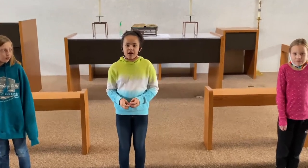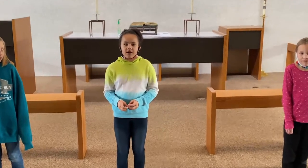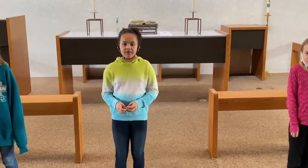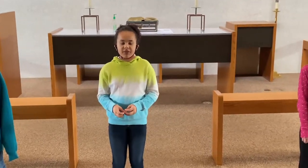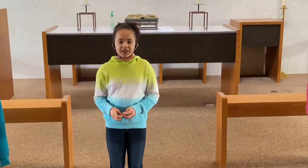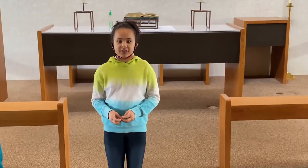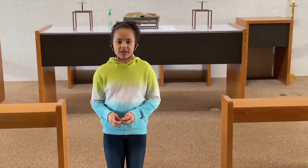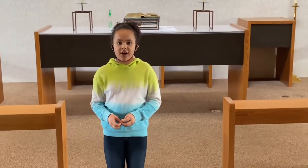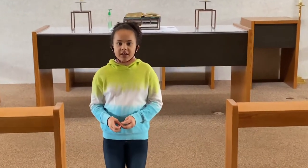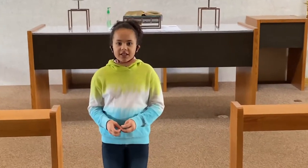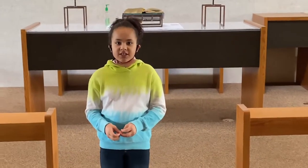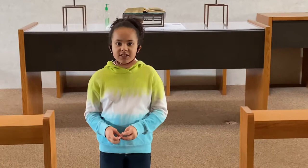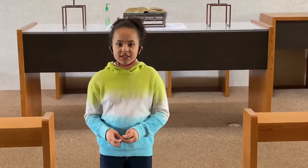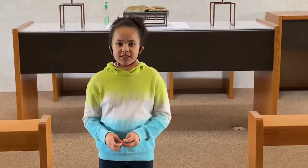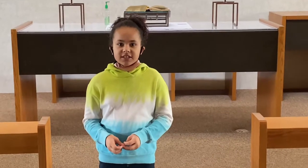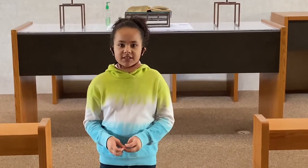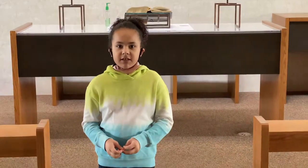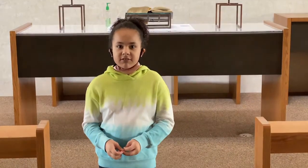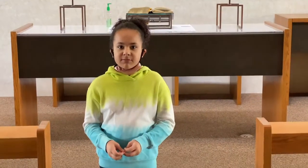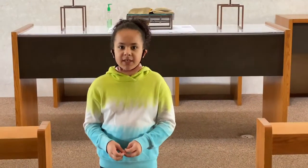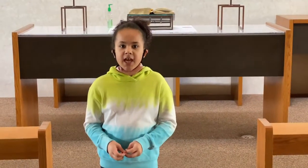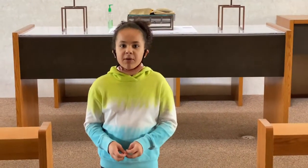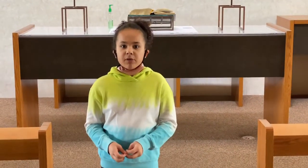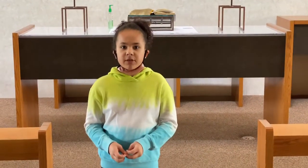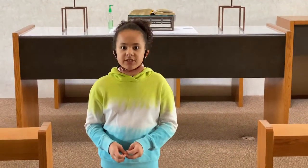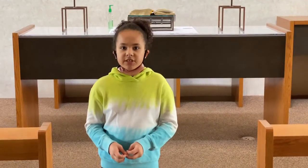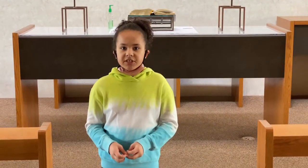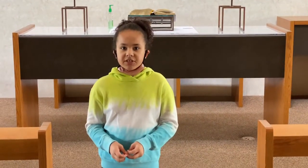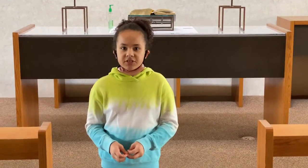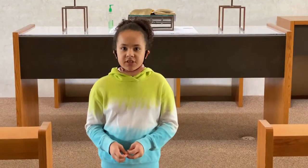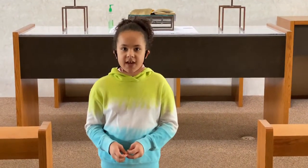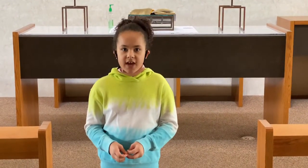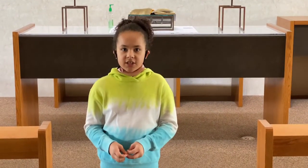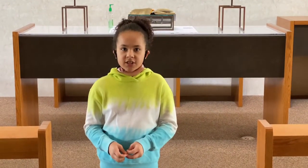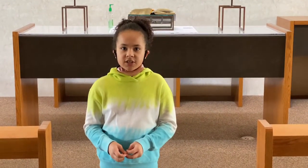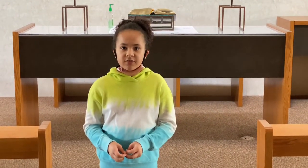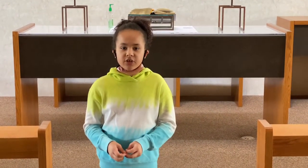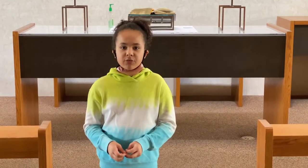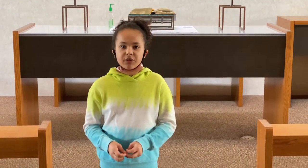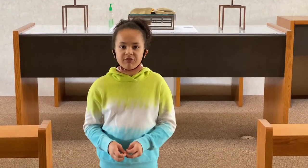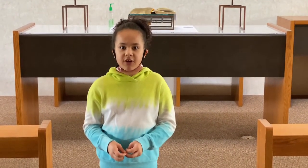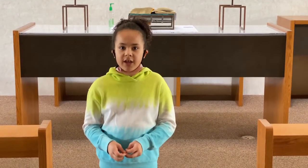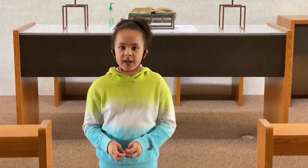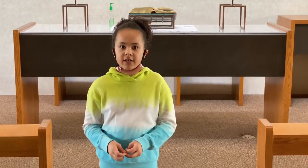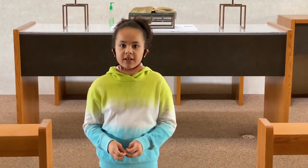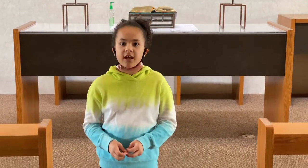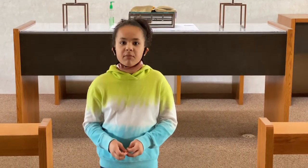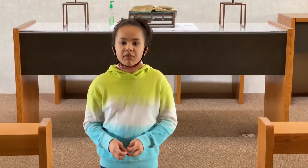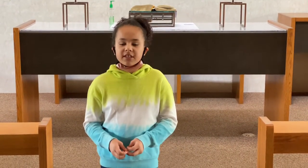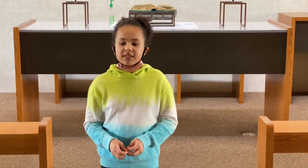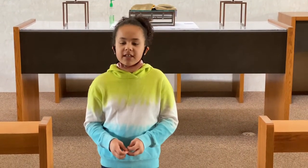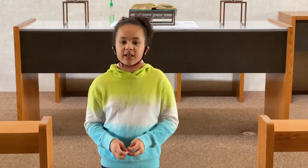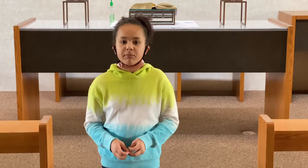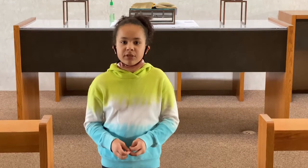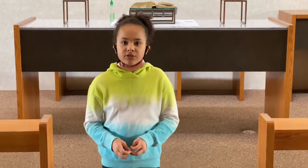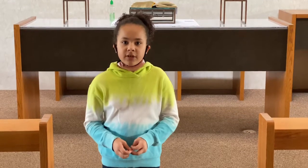Our first song is Jesus Loves Me. We want to teach you the actions for the refrain. Please stand up and join